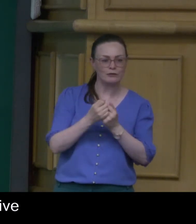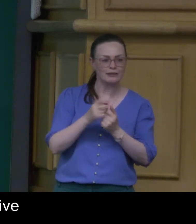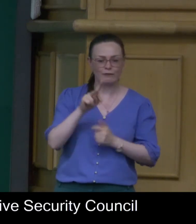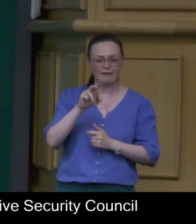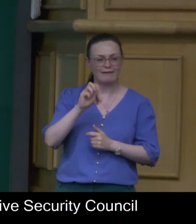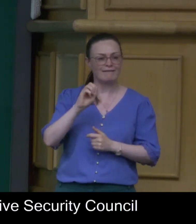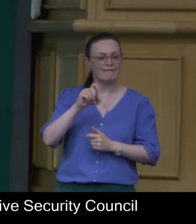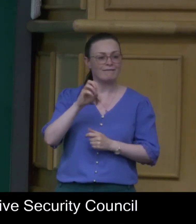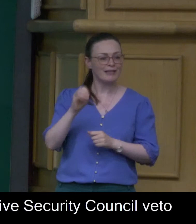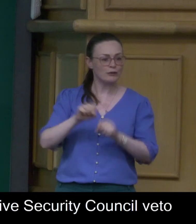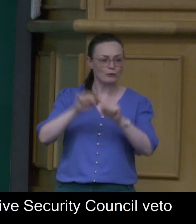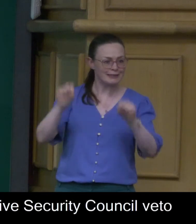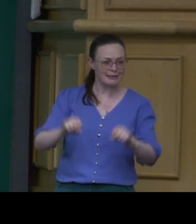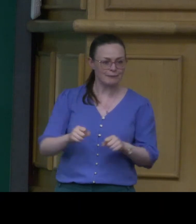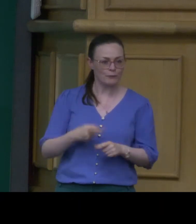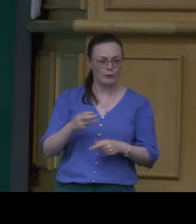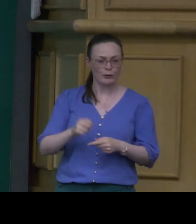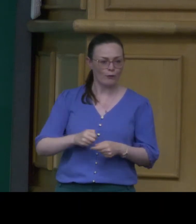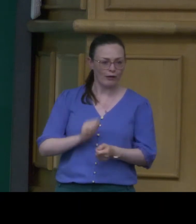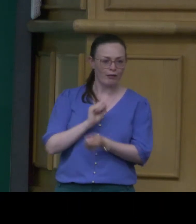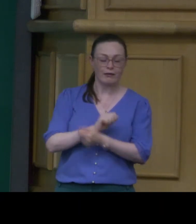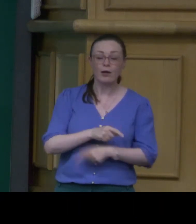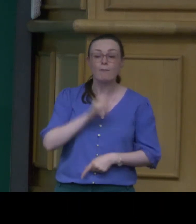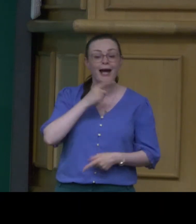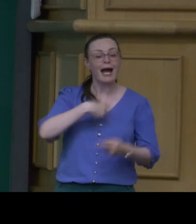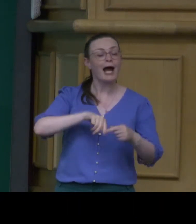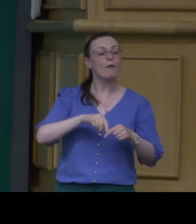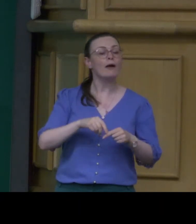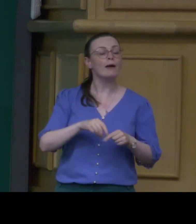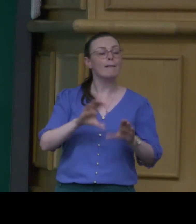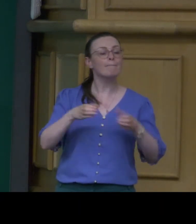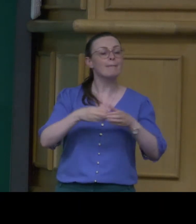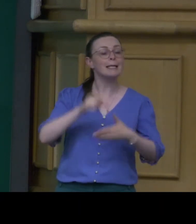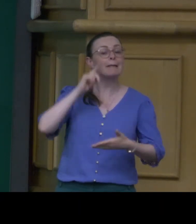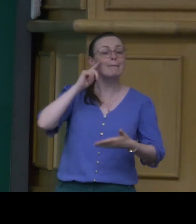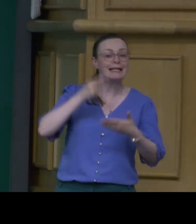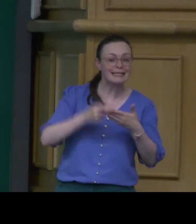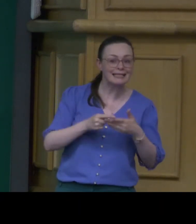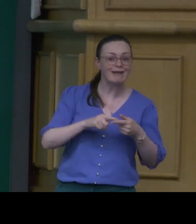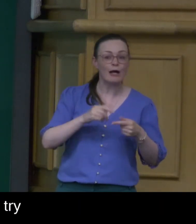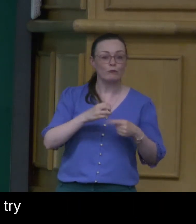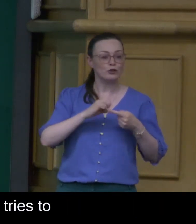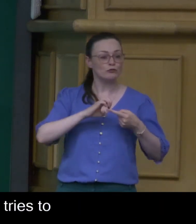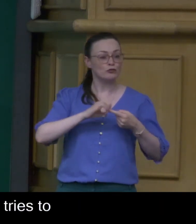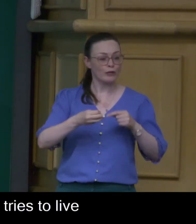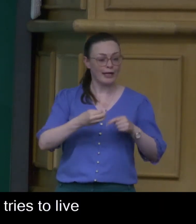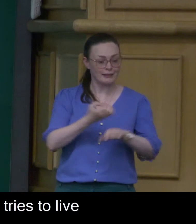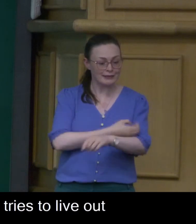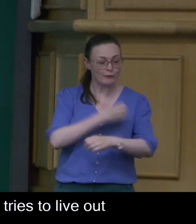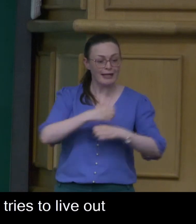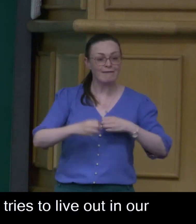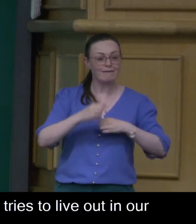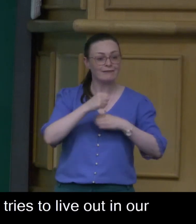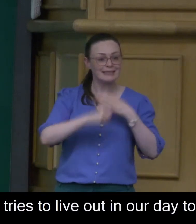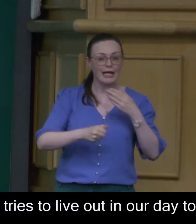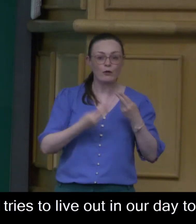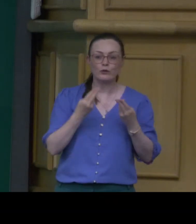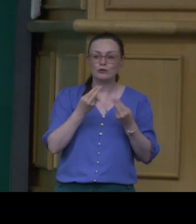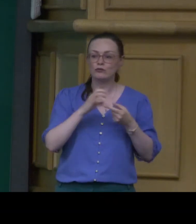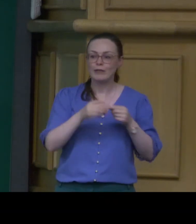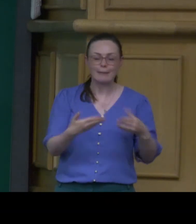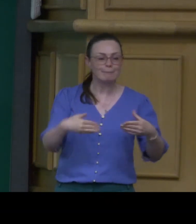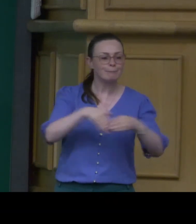system. As I said, our party believes and tries to live out in our day-to-day work in